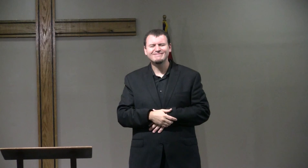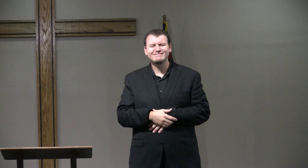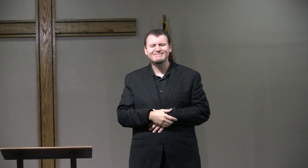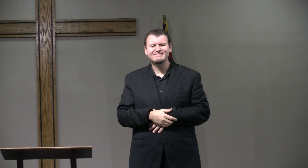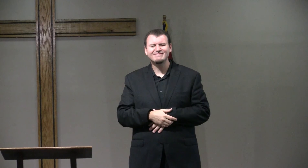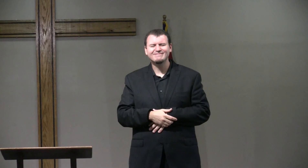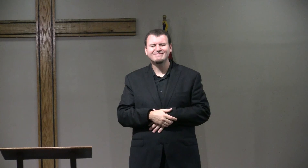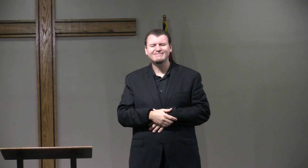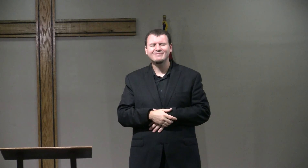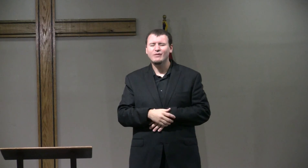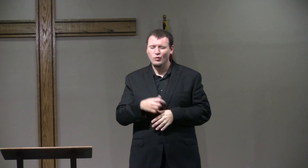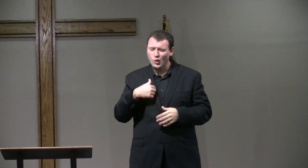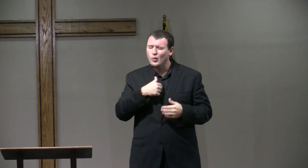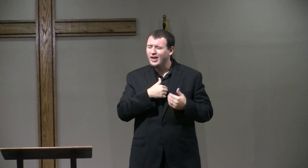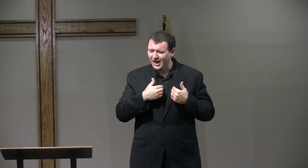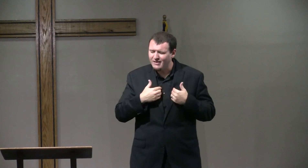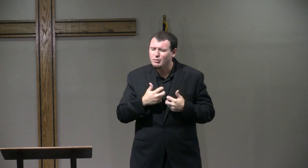in our hearts we're just filthy.